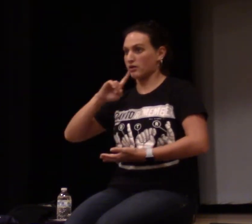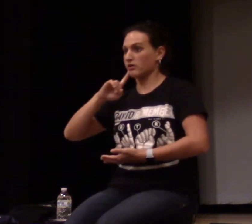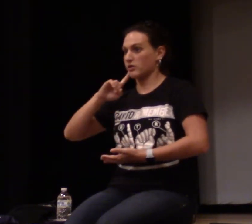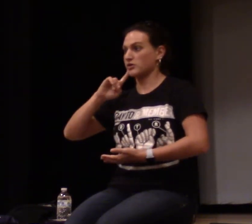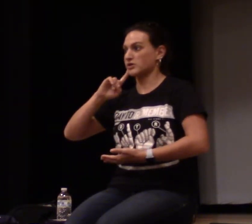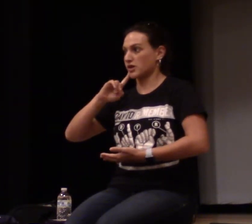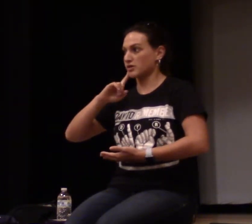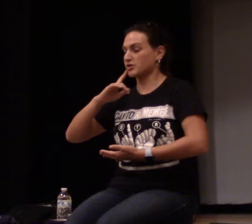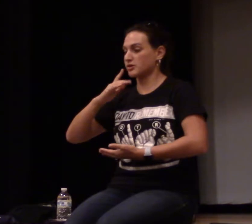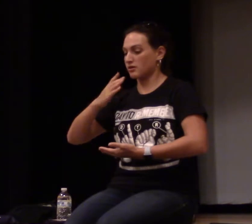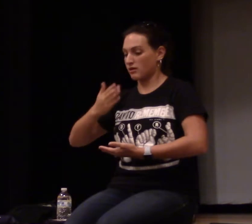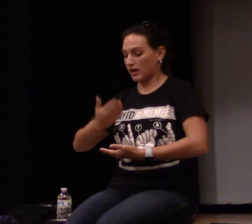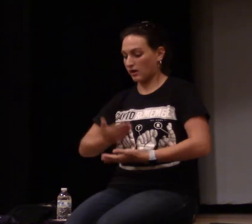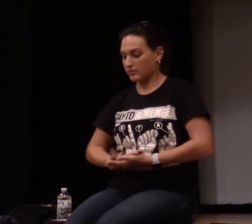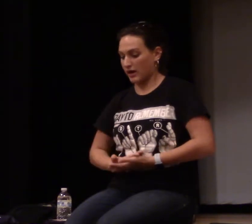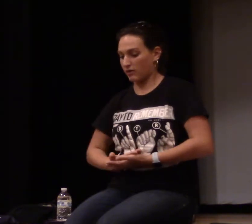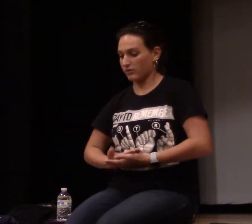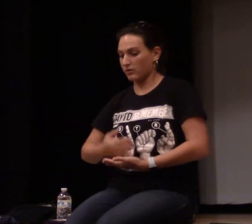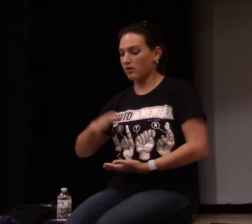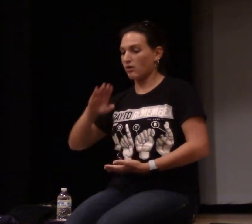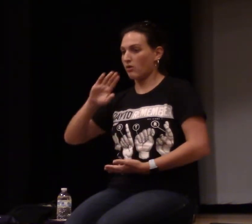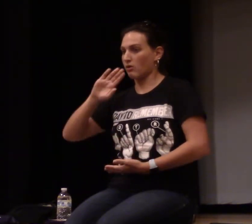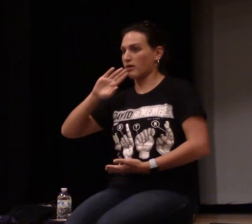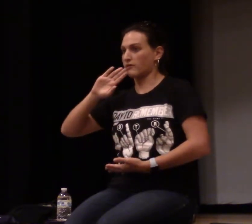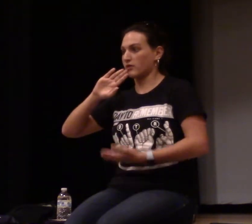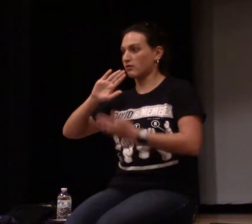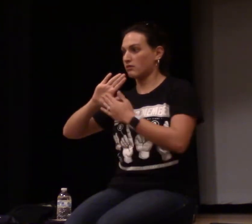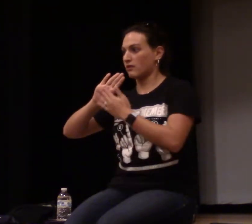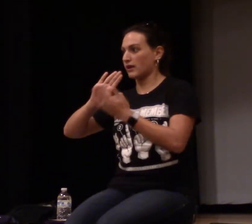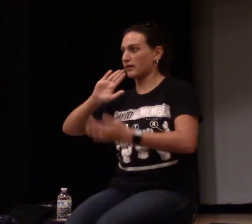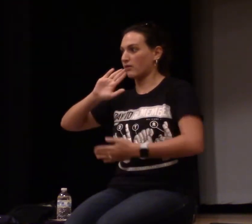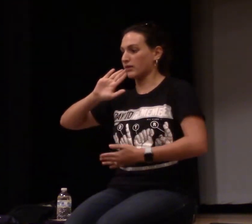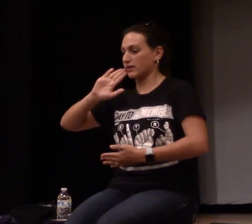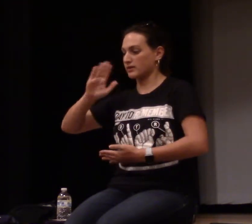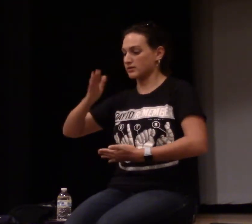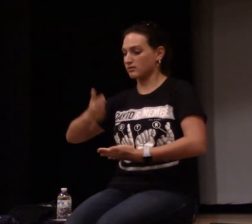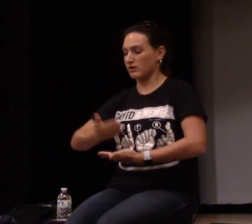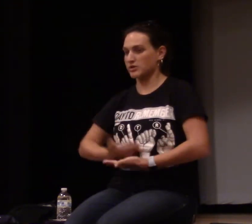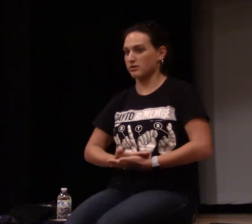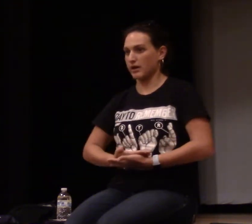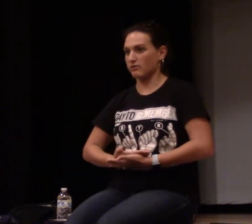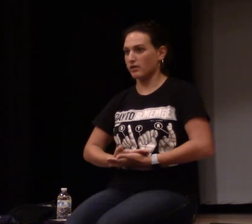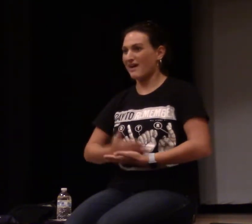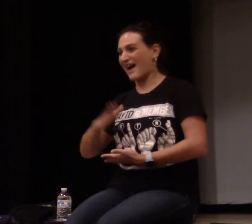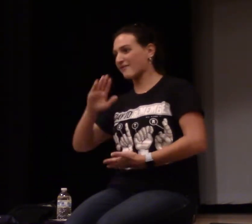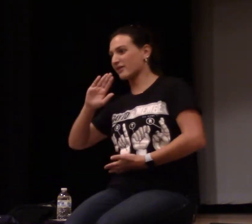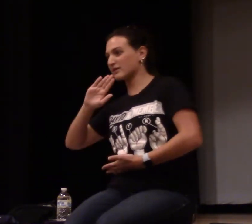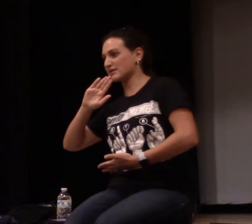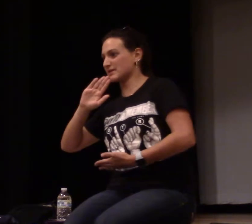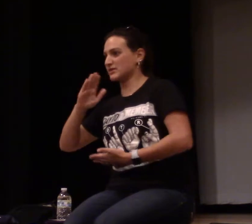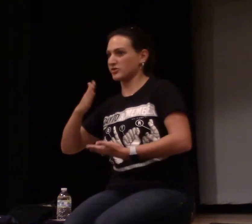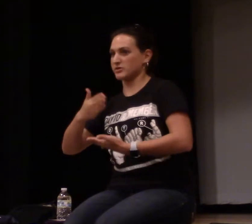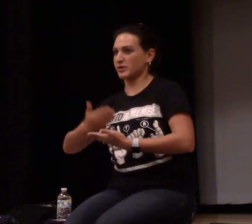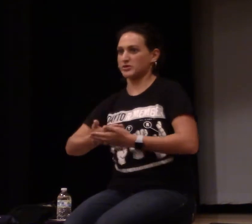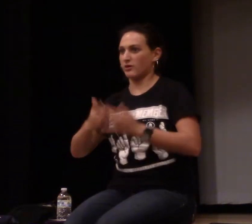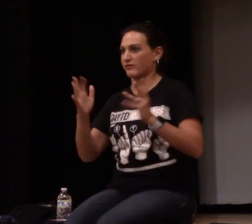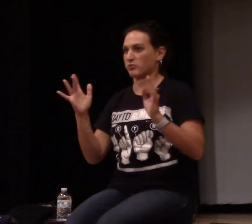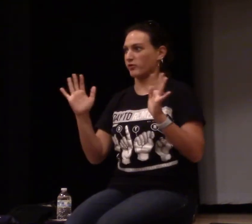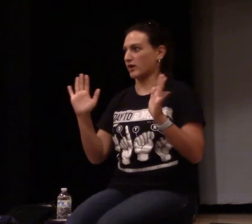can just touch and come down, or have your hand out like this and just come down. I feel like this is easier just because you don't have to move your hands at